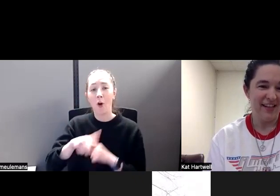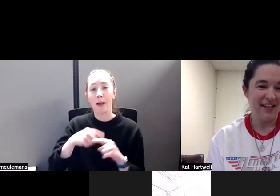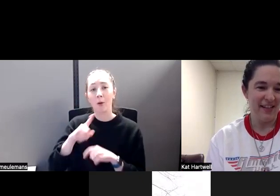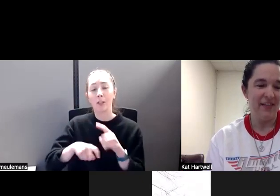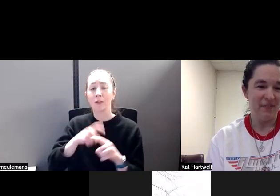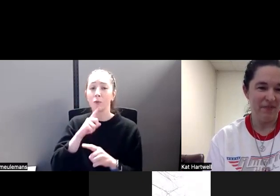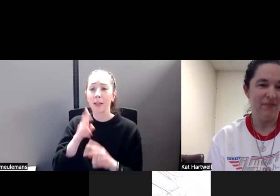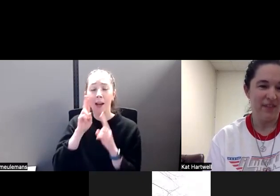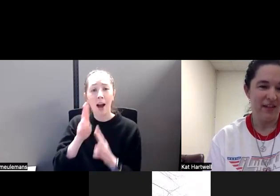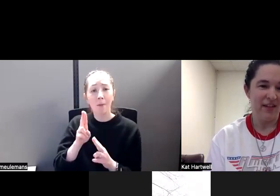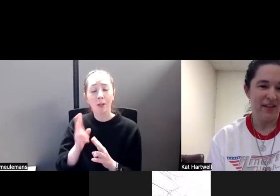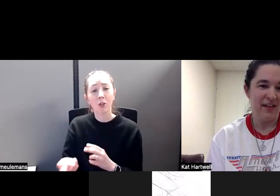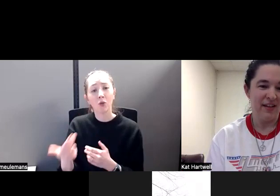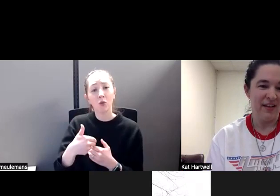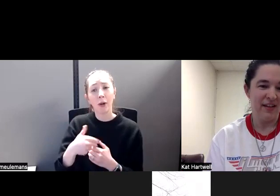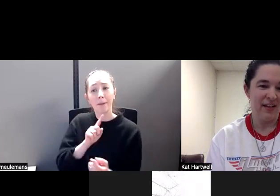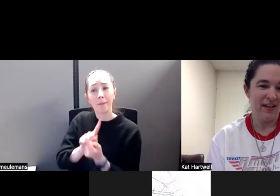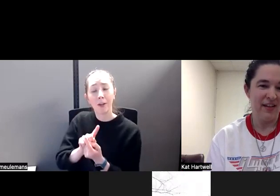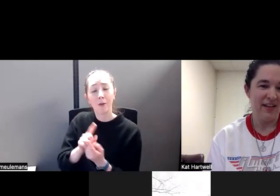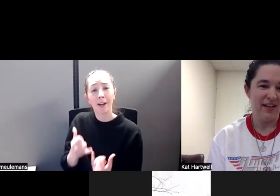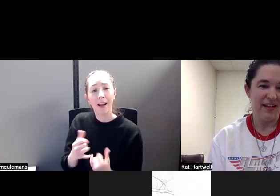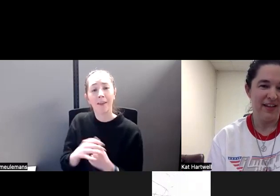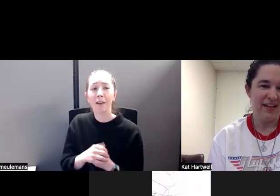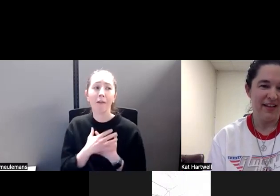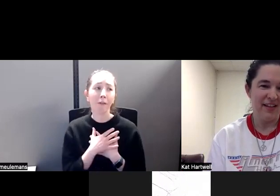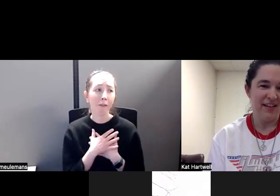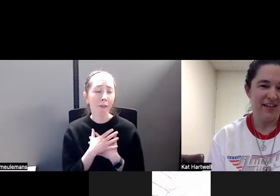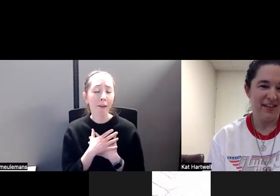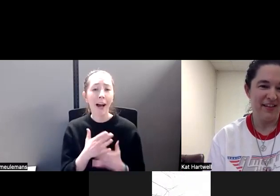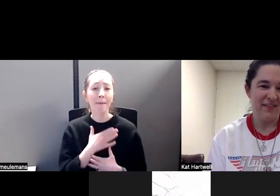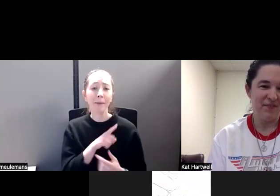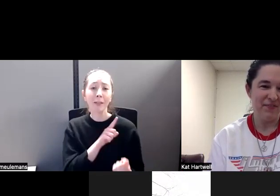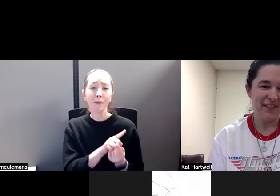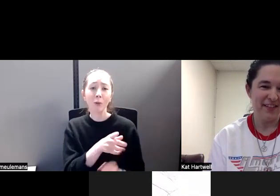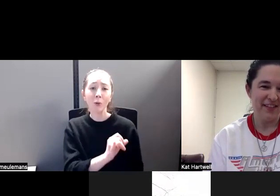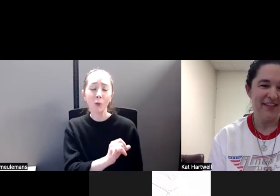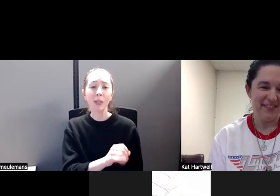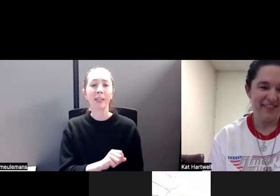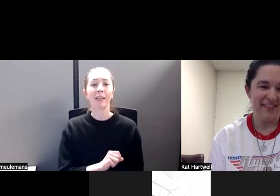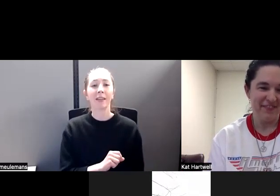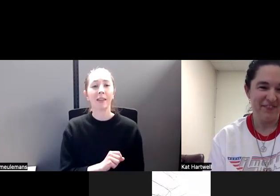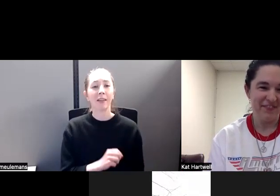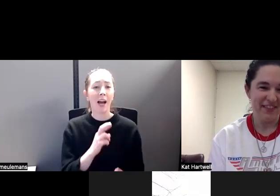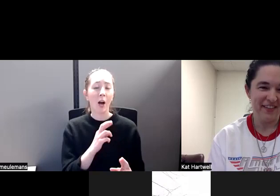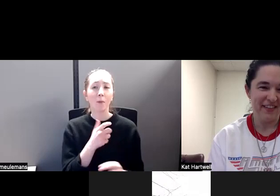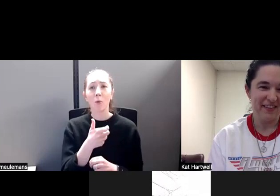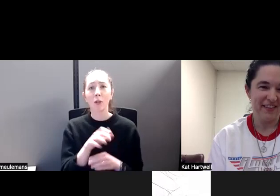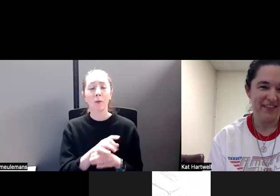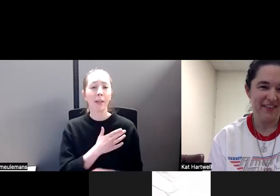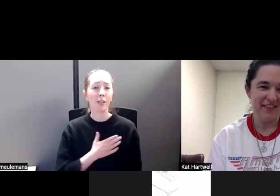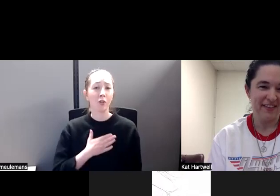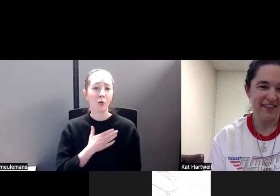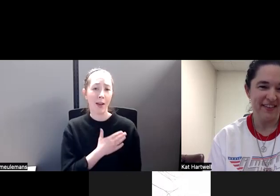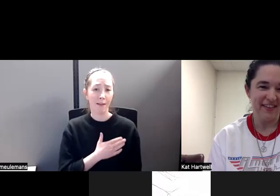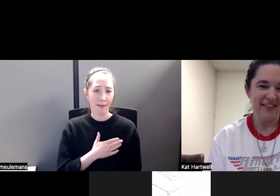just really honored to get to meet you right now. Oh, I'm so happy to meet you too. I hope you like the movie.